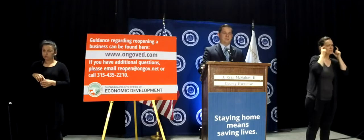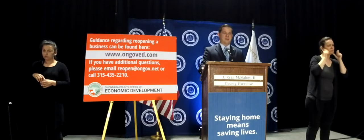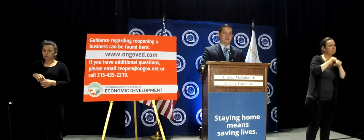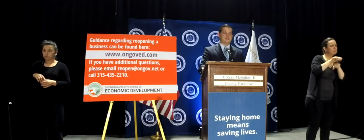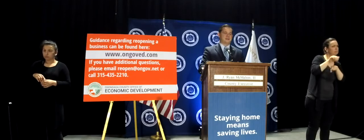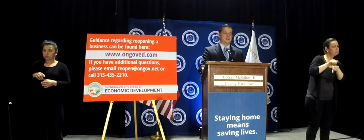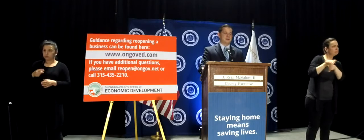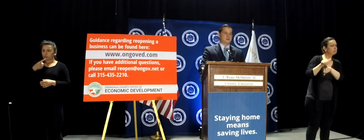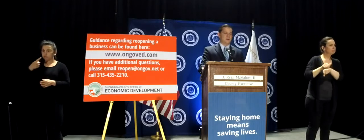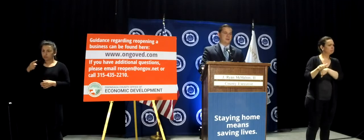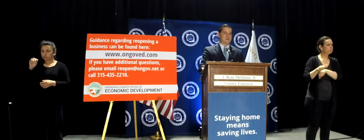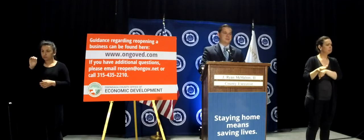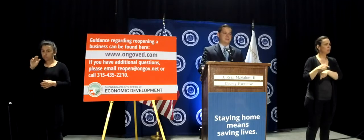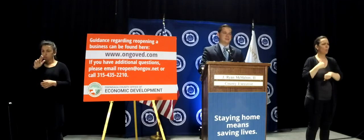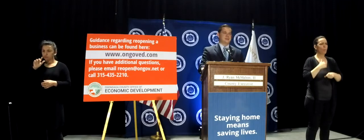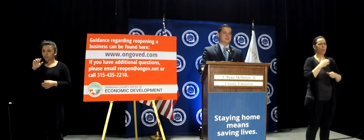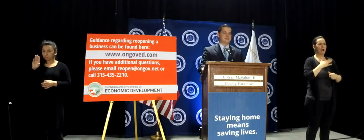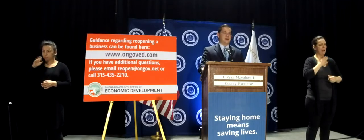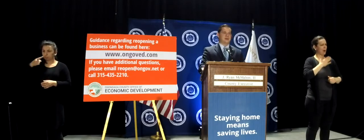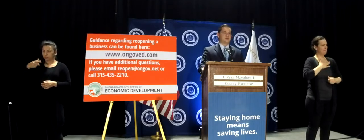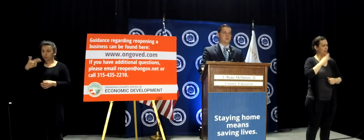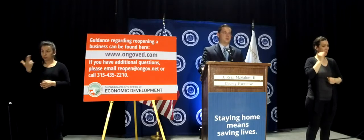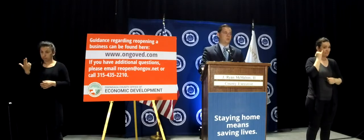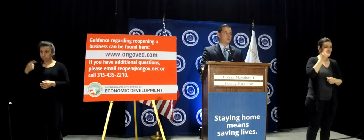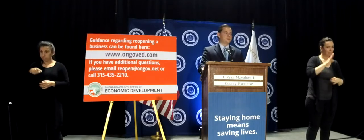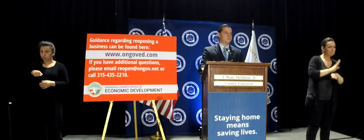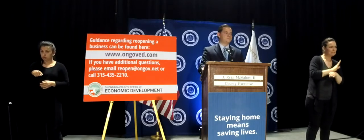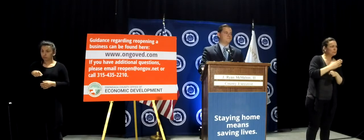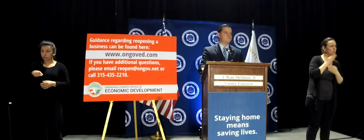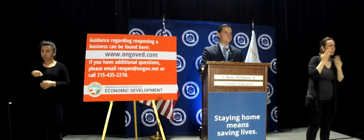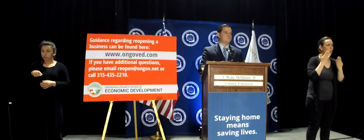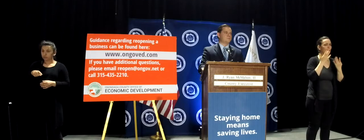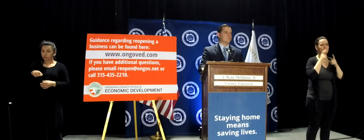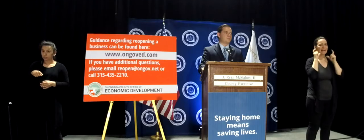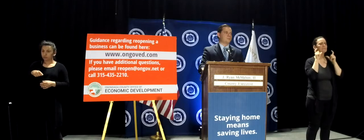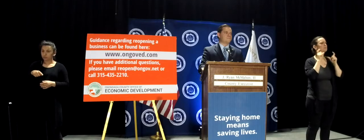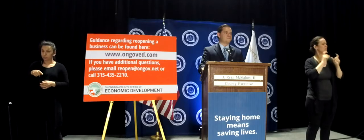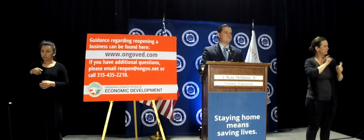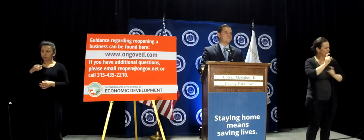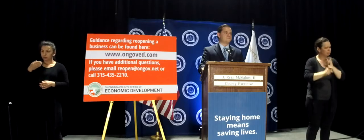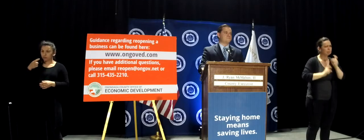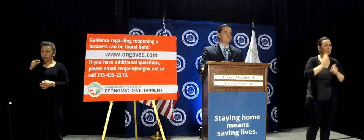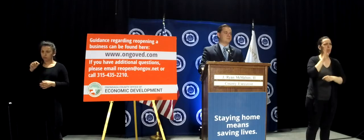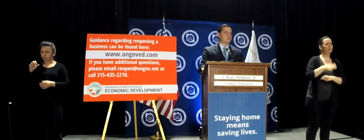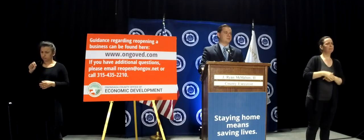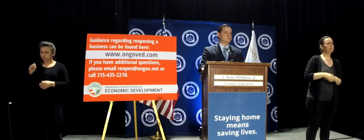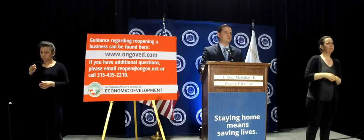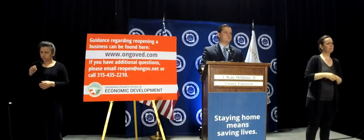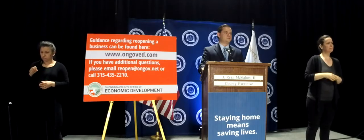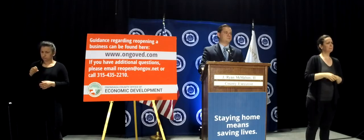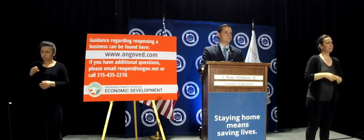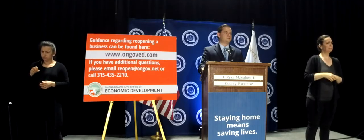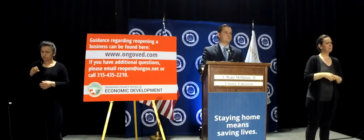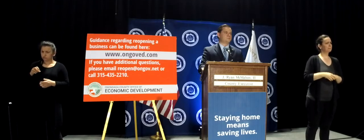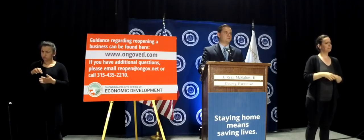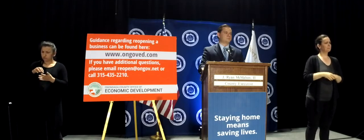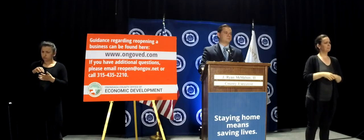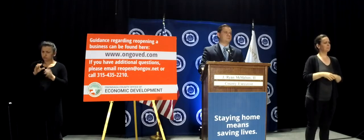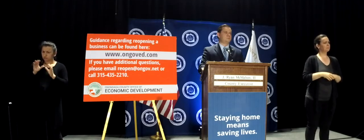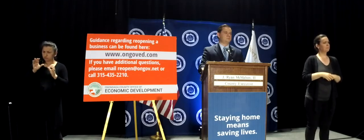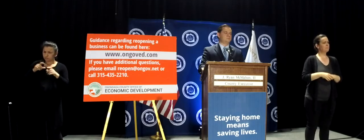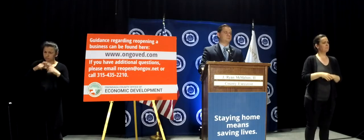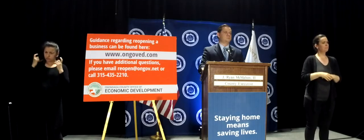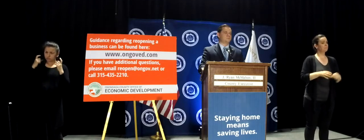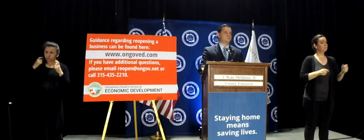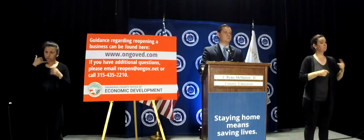happy to get masks to any business that needs masks for their employees. Today, the governor announced that St. Joe's is one of